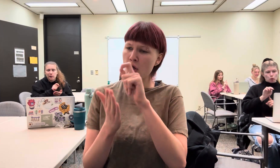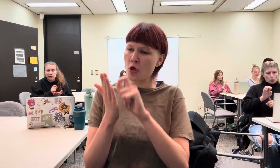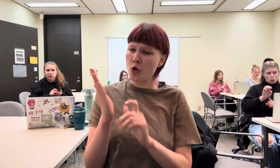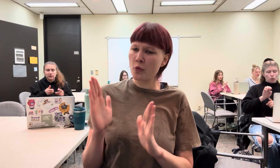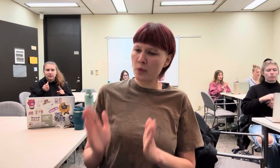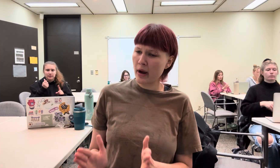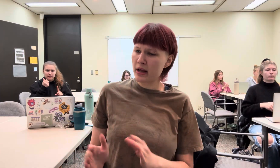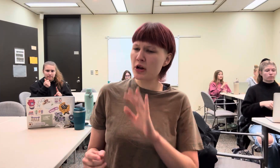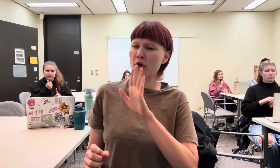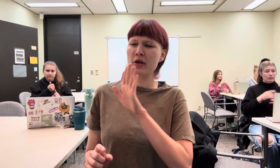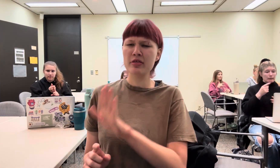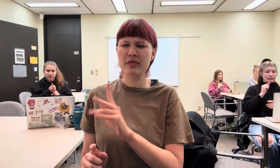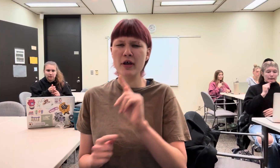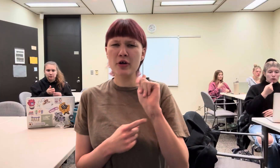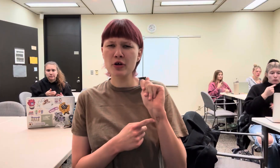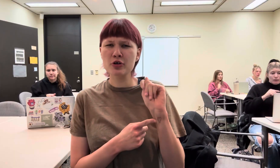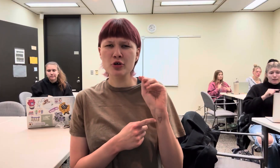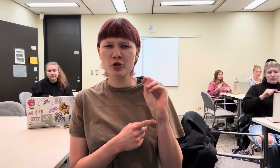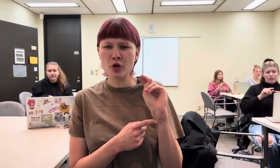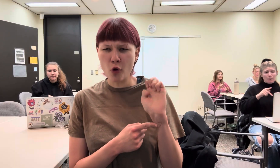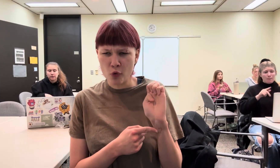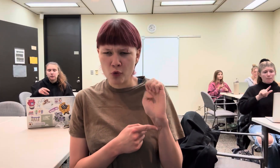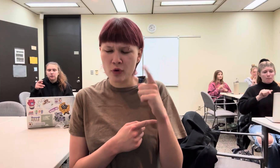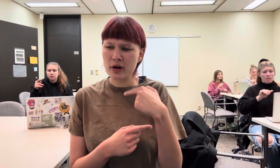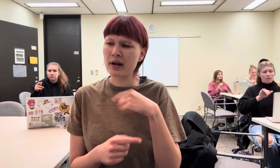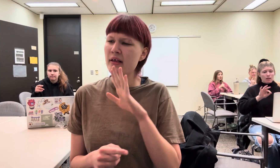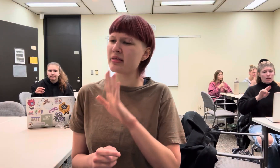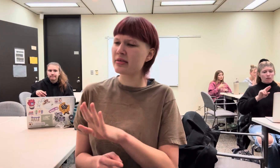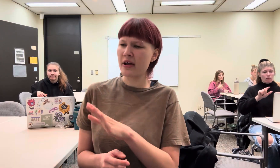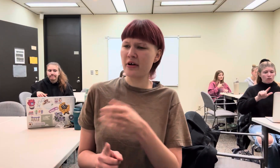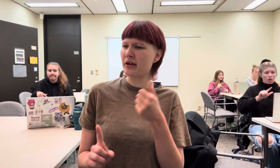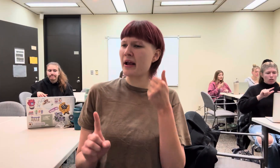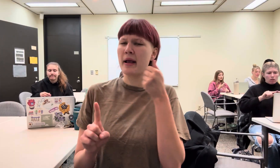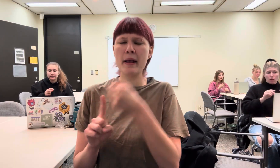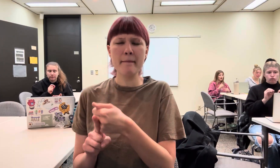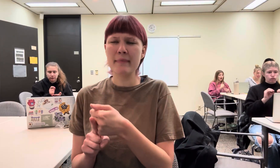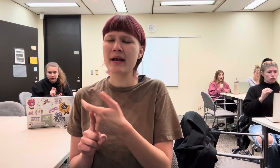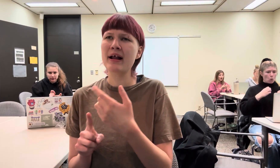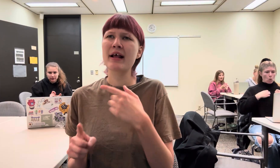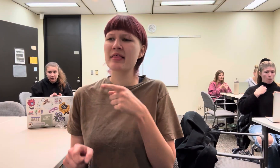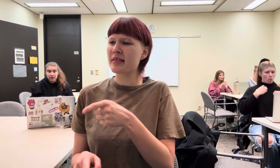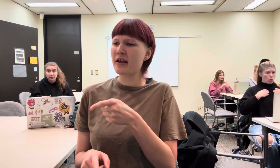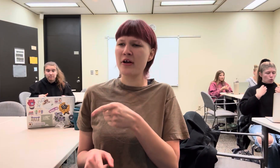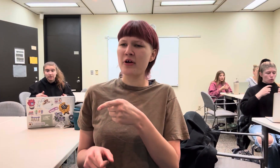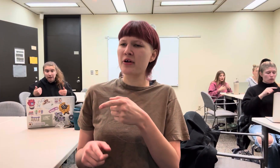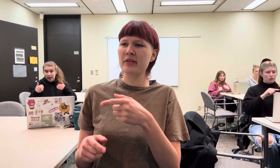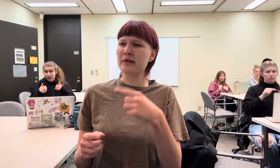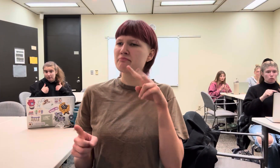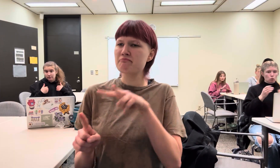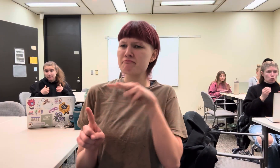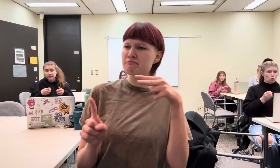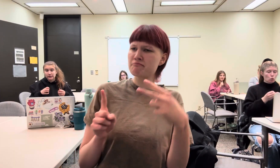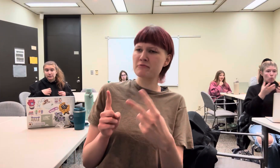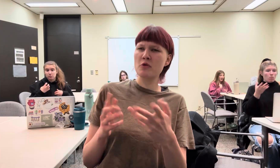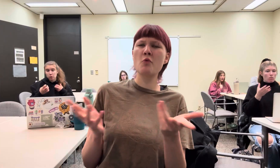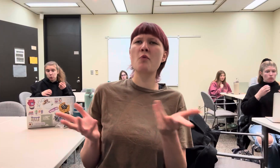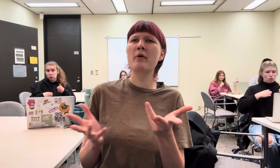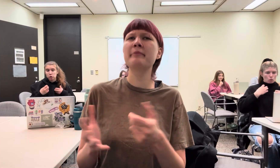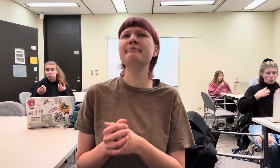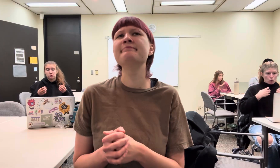it playful? Is it very, really doesn't have any emotional tie to it? Overly emotional? What is it? Okay? So let's